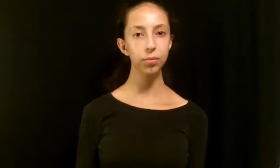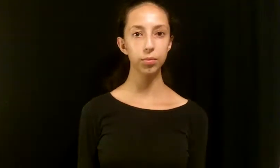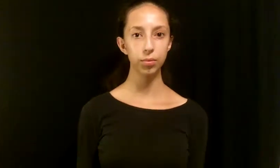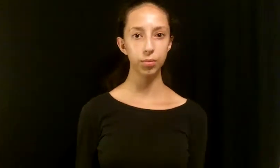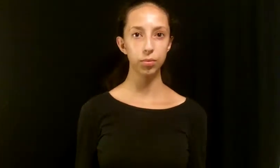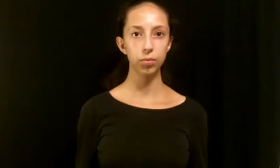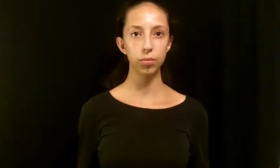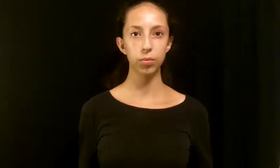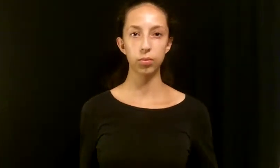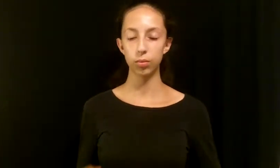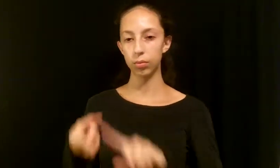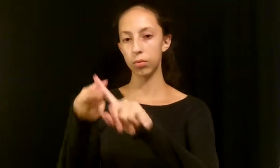Friend,